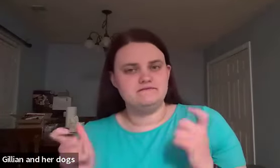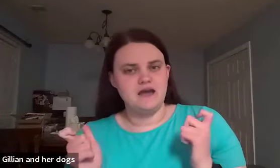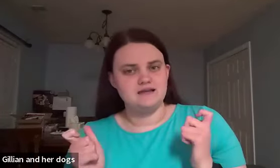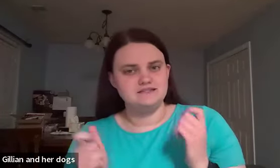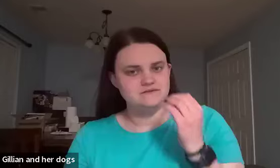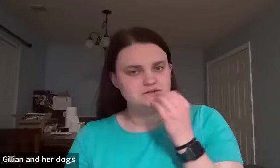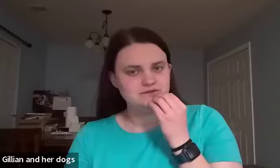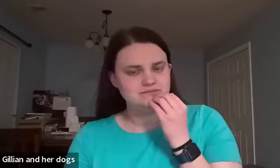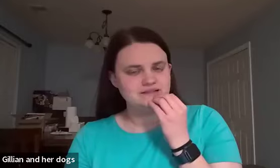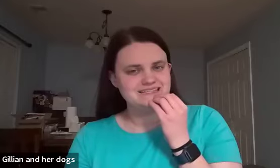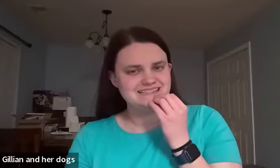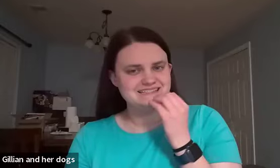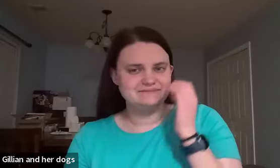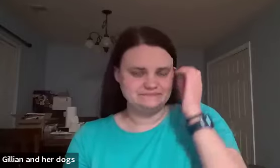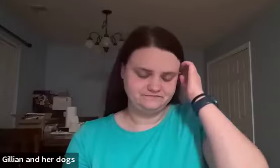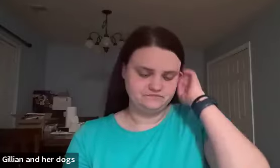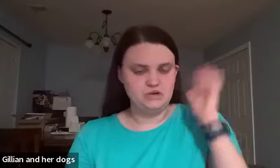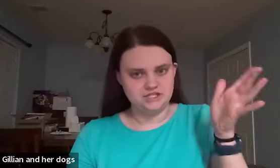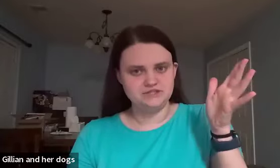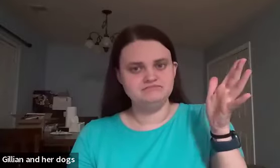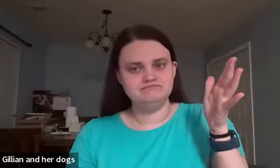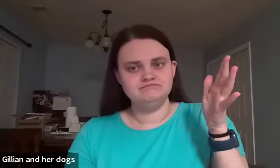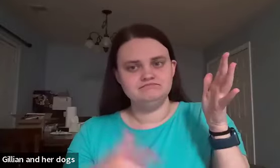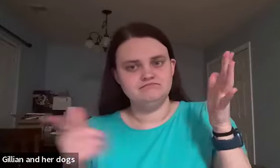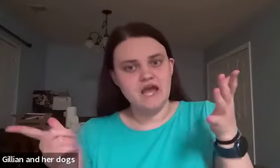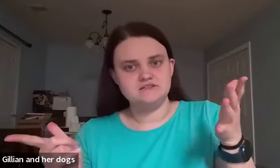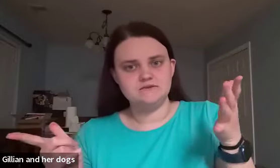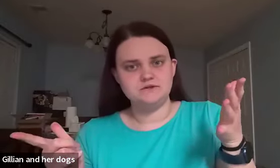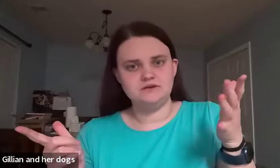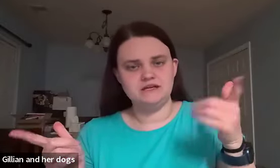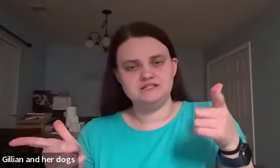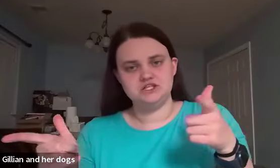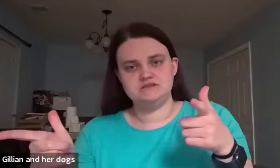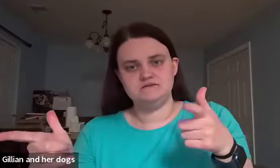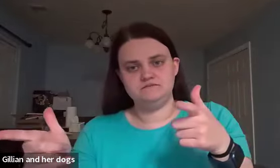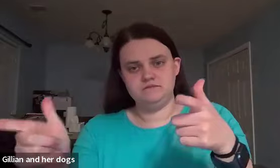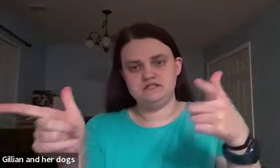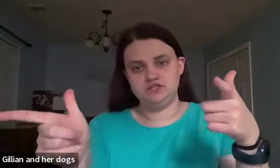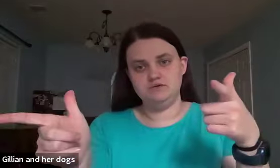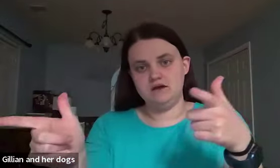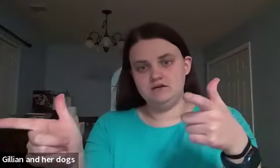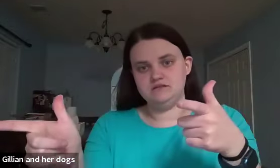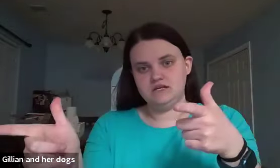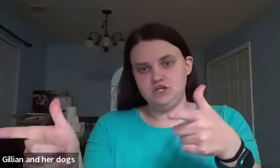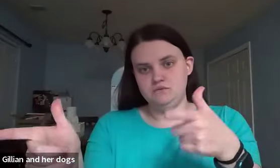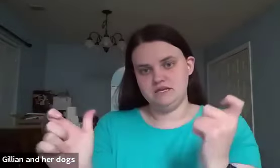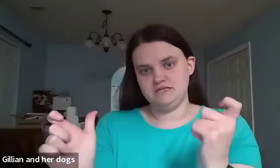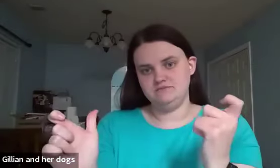the fast food places, which fast food is just it's like two L's and you bend